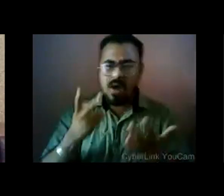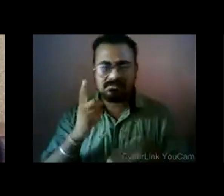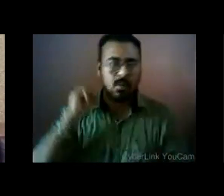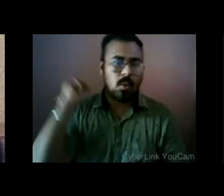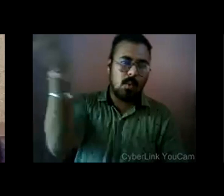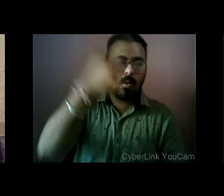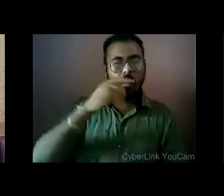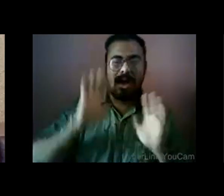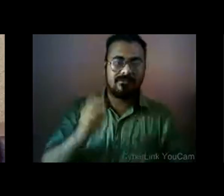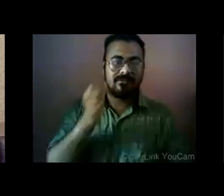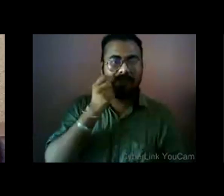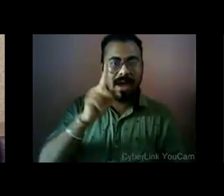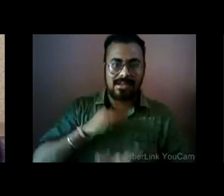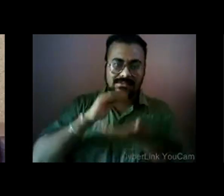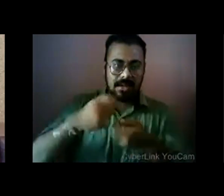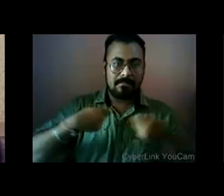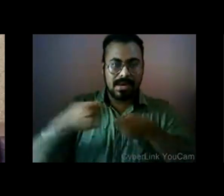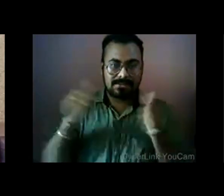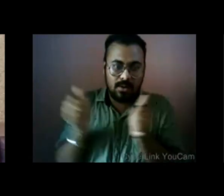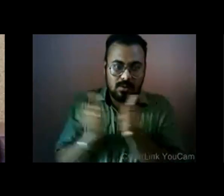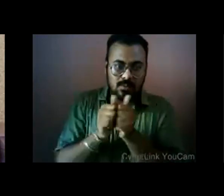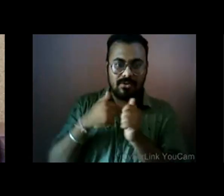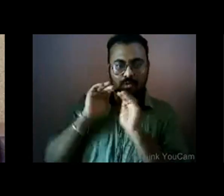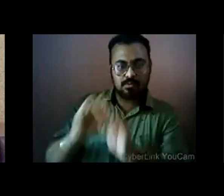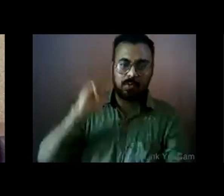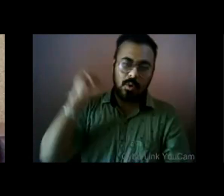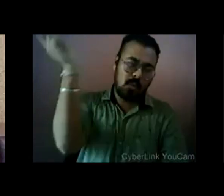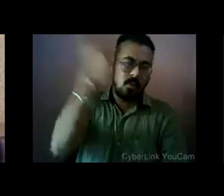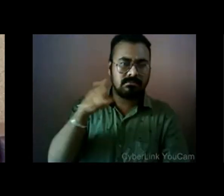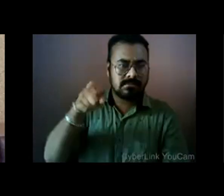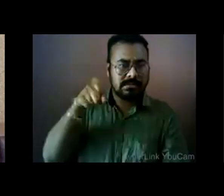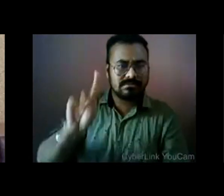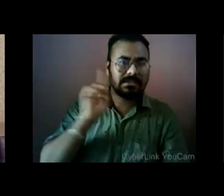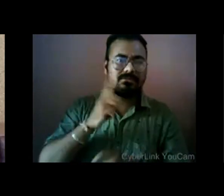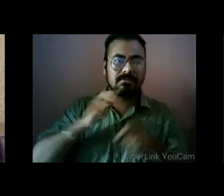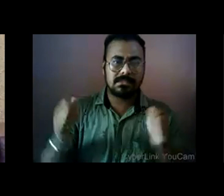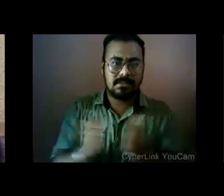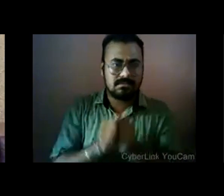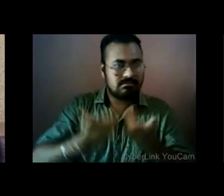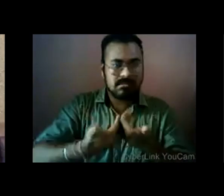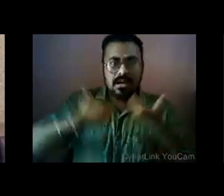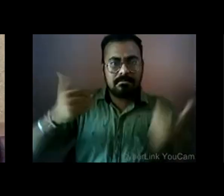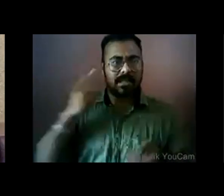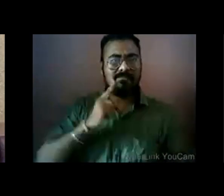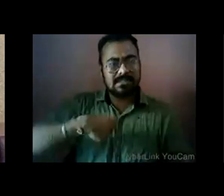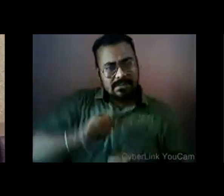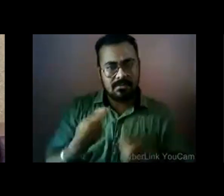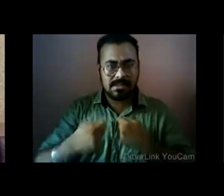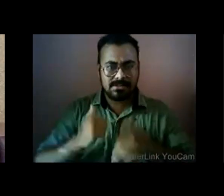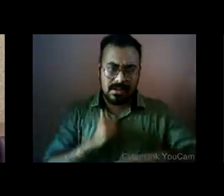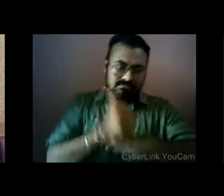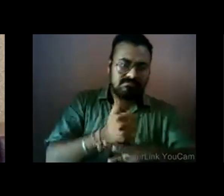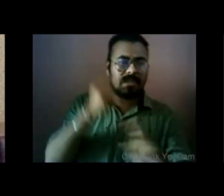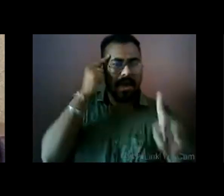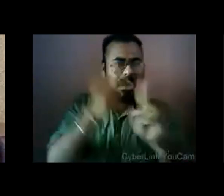was a deaf business. He had a deaf startup, and he was working with his father in the business, and he was, it was